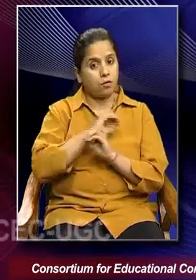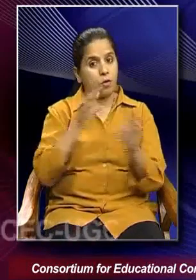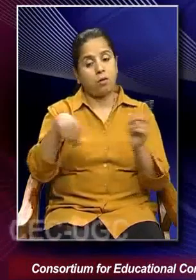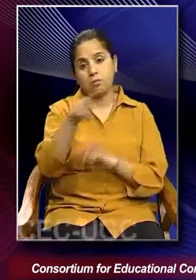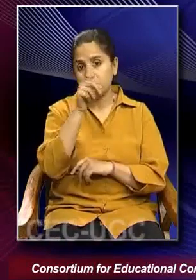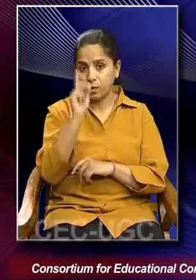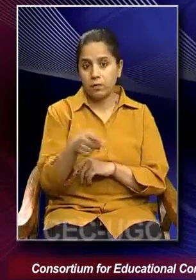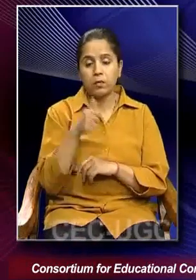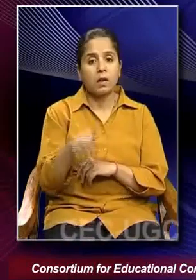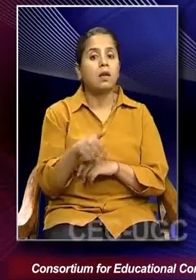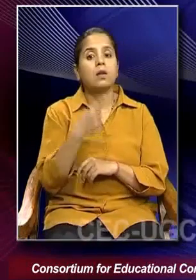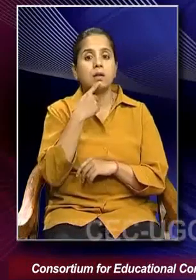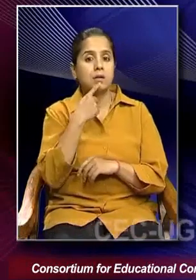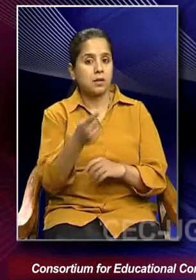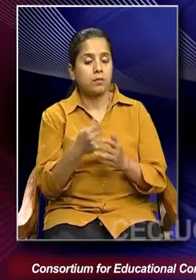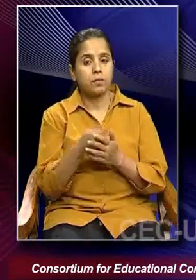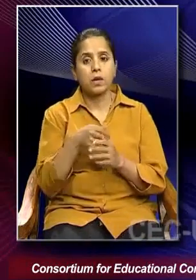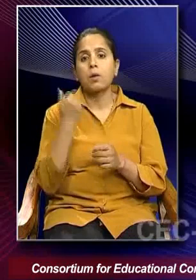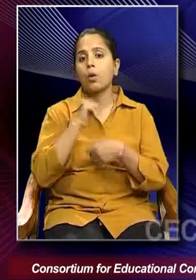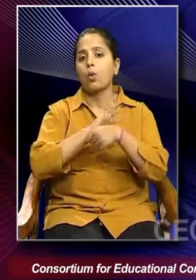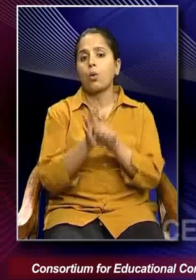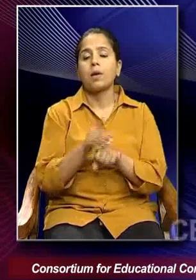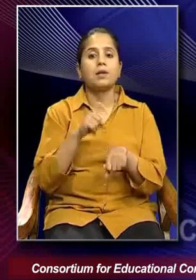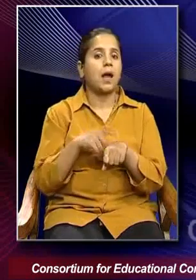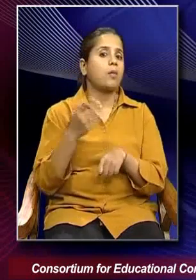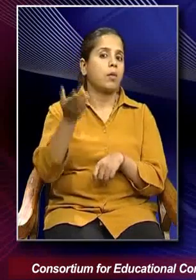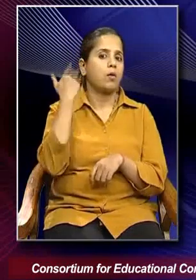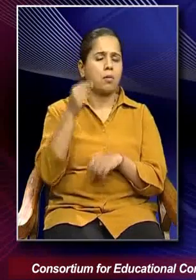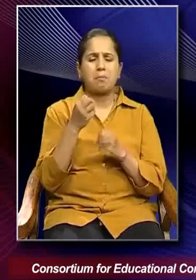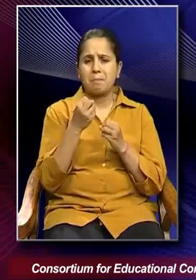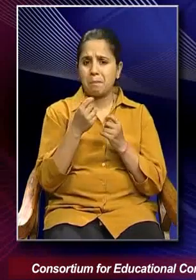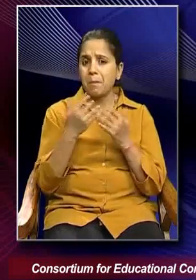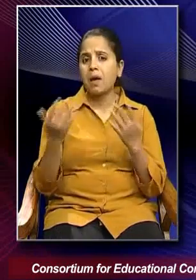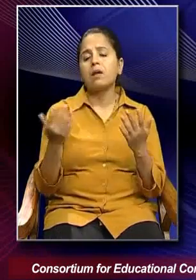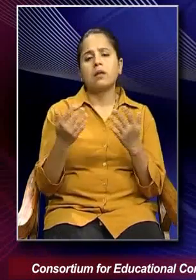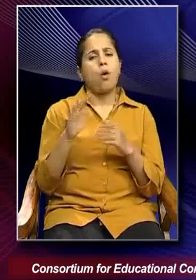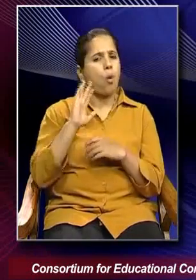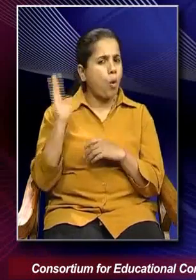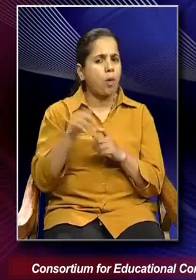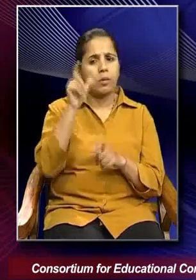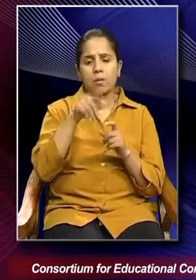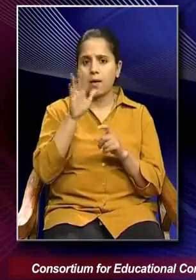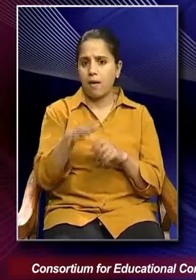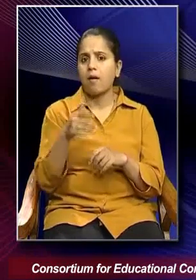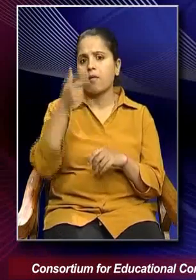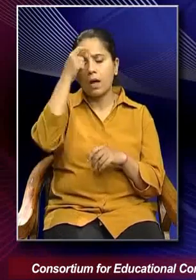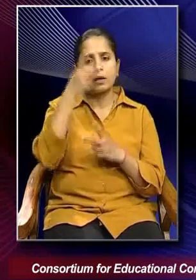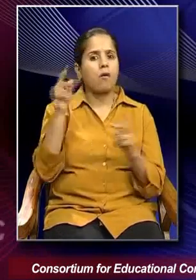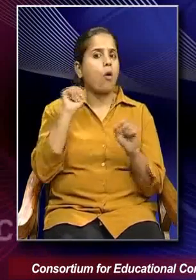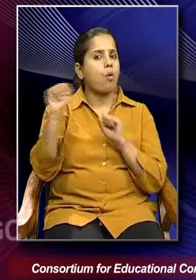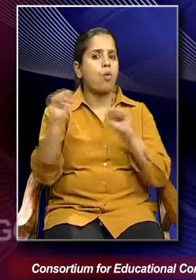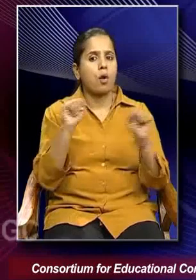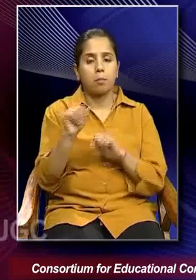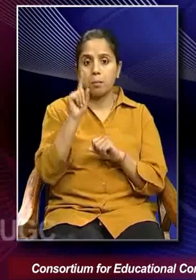that during the COVID pandemic, mostly, everybody was affected in different ways,